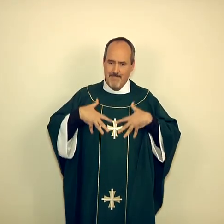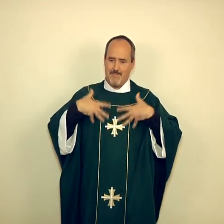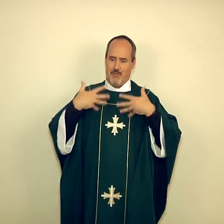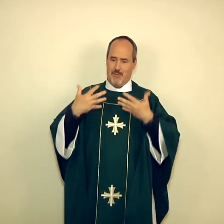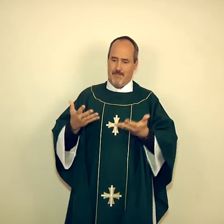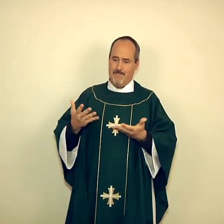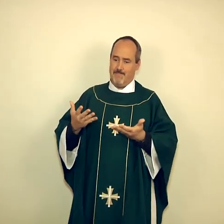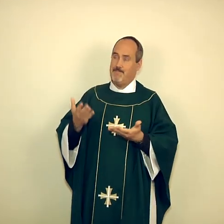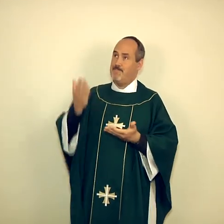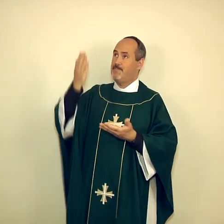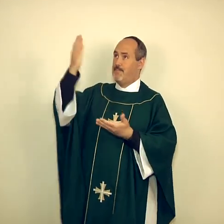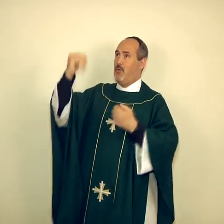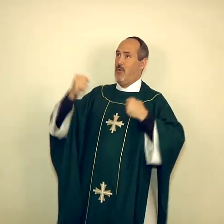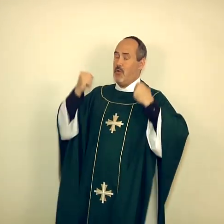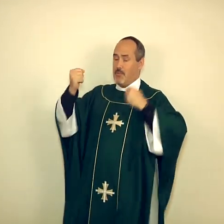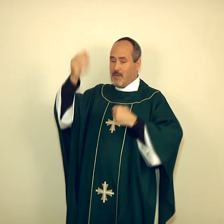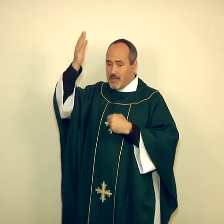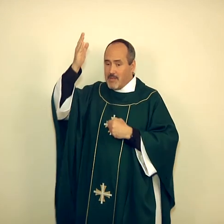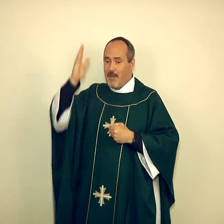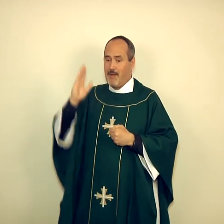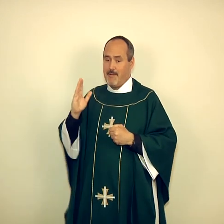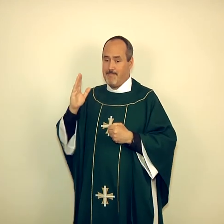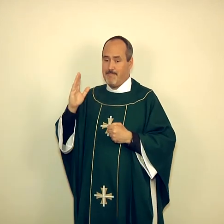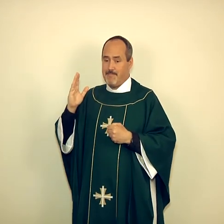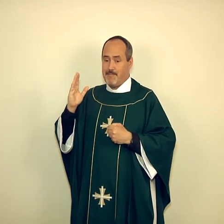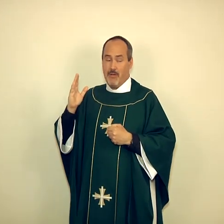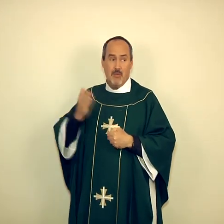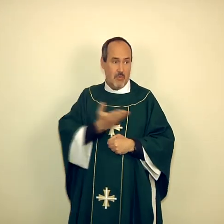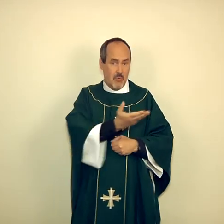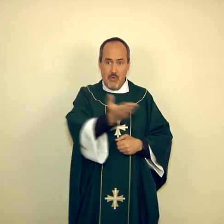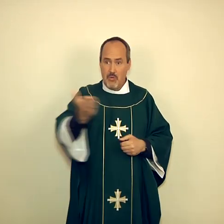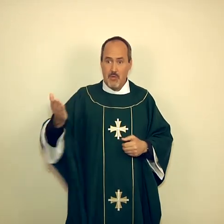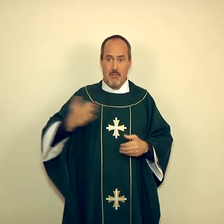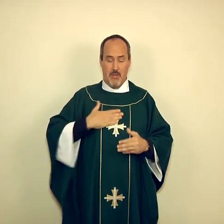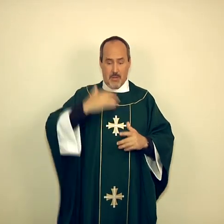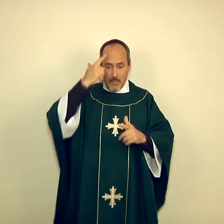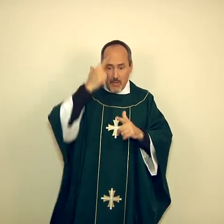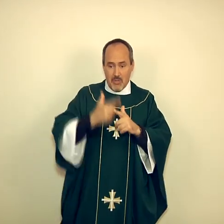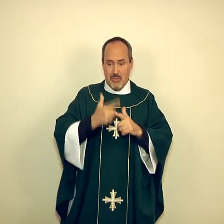I confess to Almighty God, and to you, my